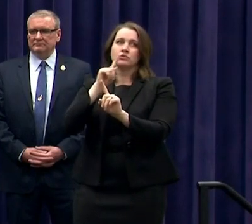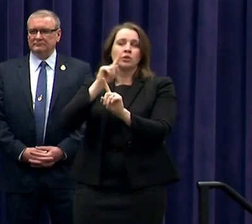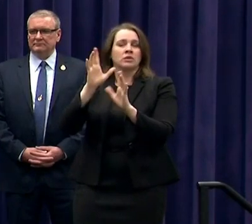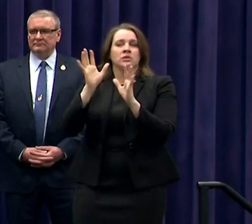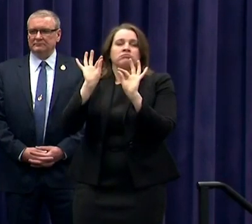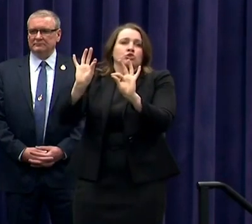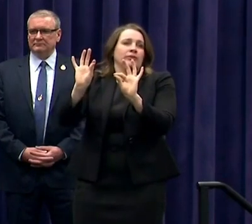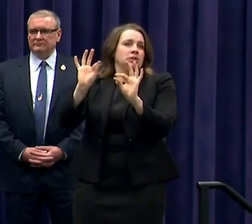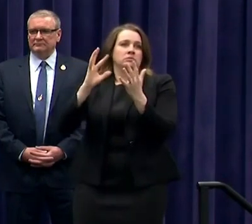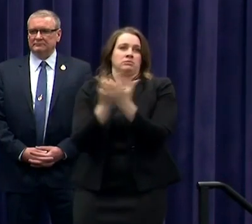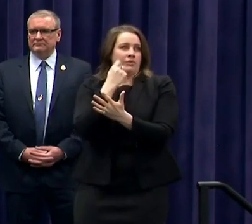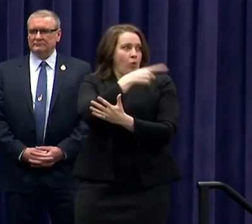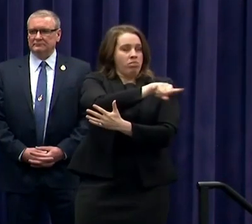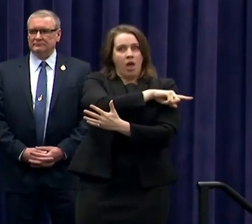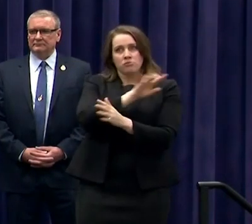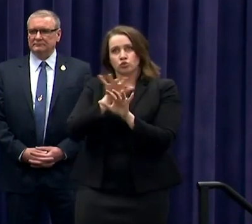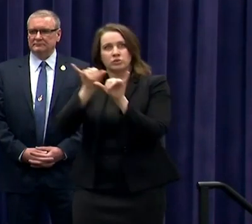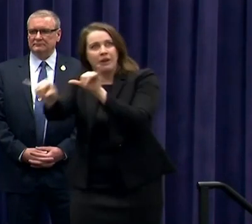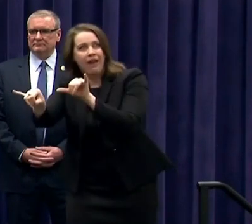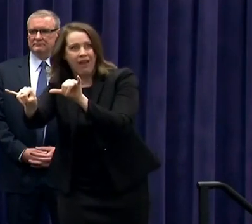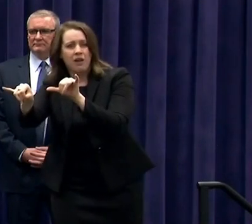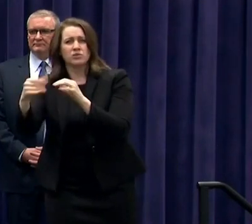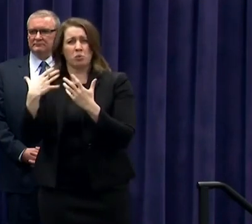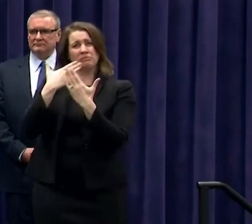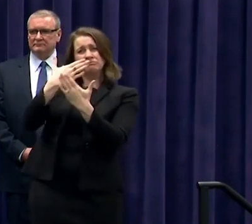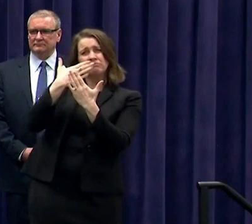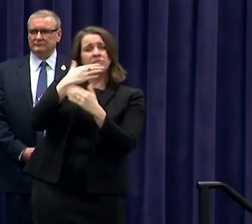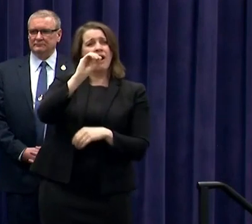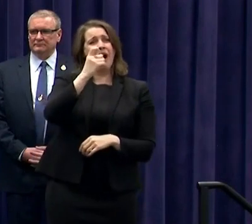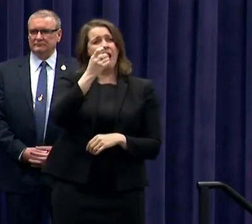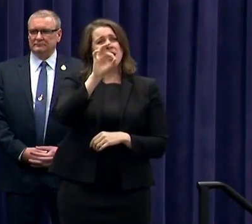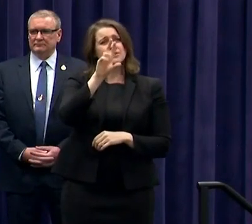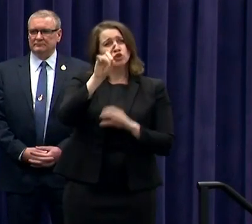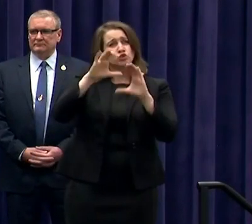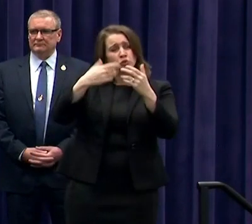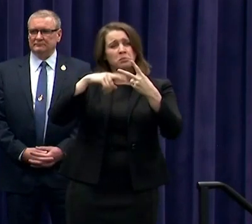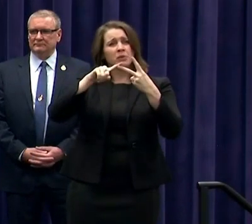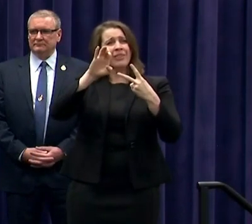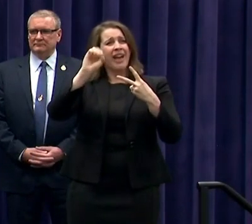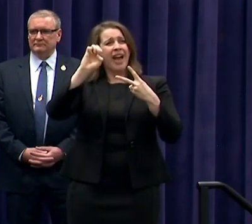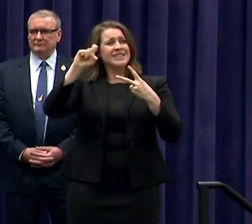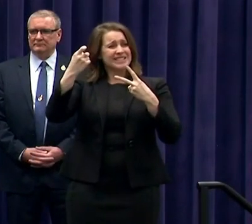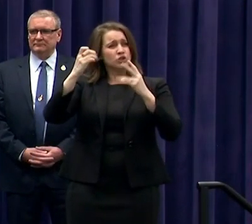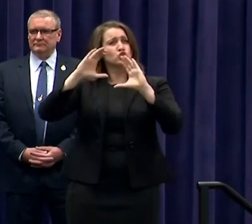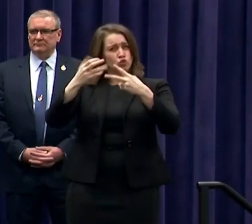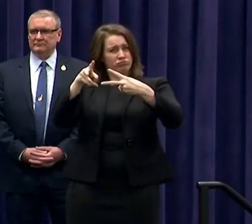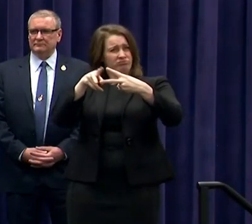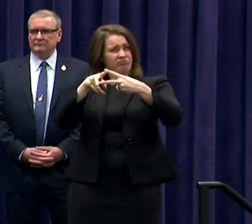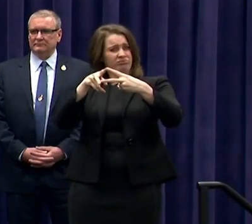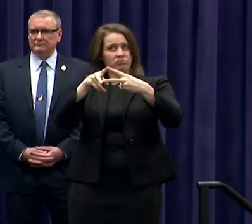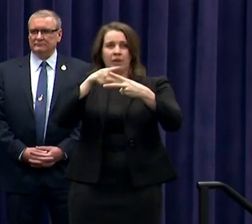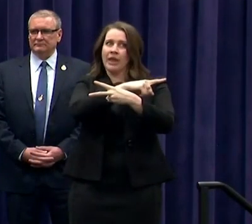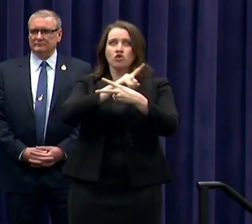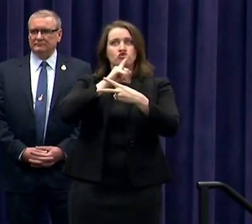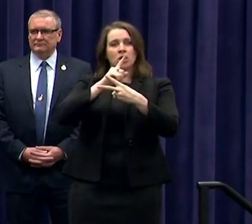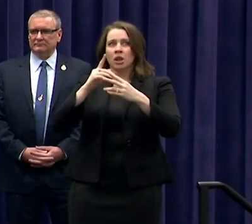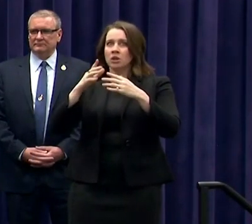opportunity. Again, thanks to the Essex Group and the Oxford Group, who are the leaders of there. They've stepped up in a big